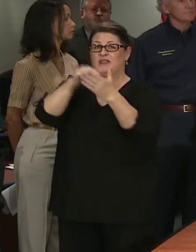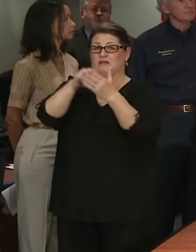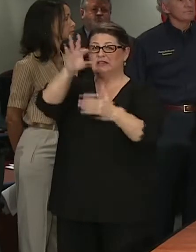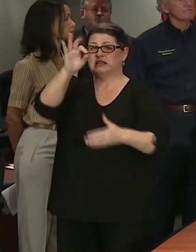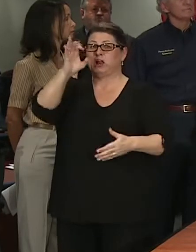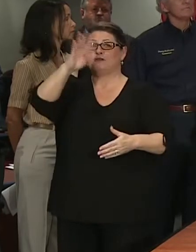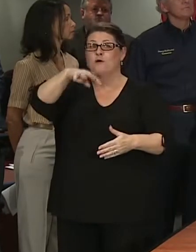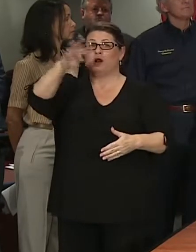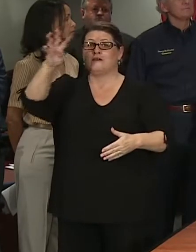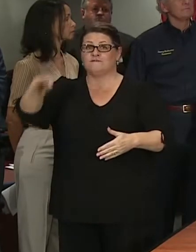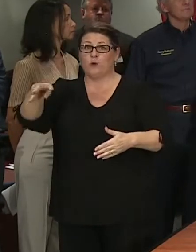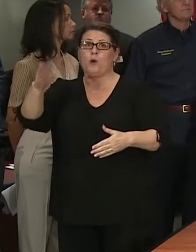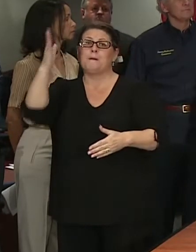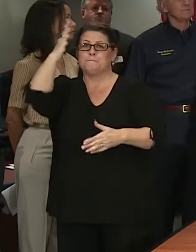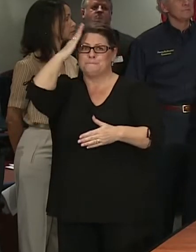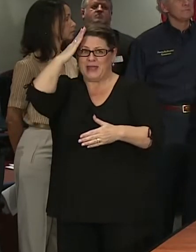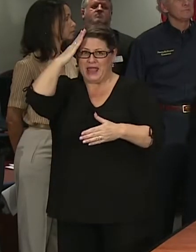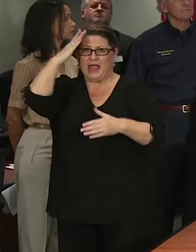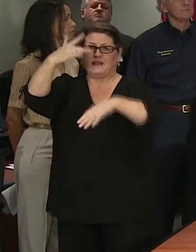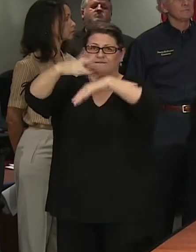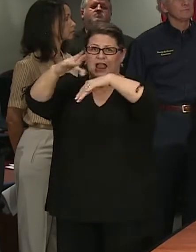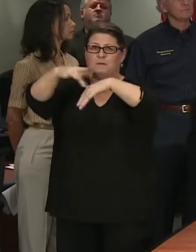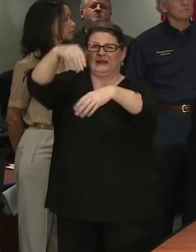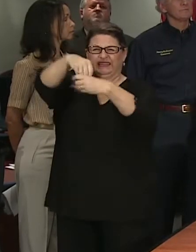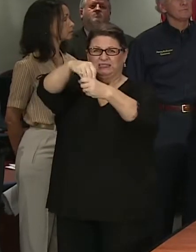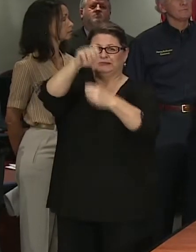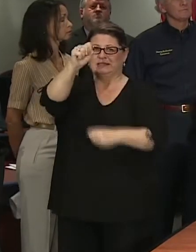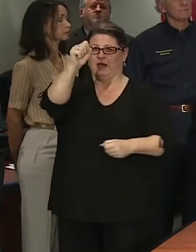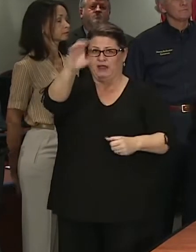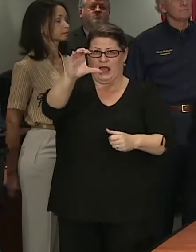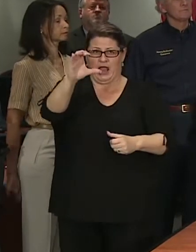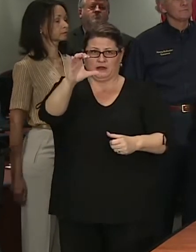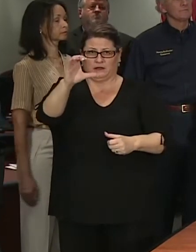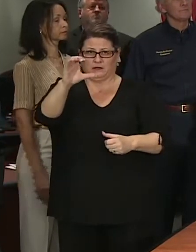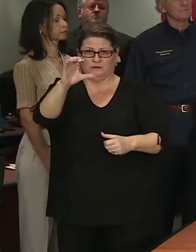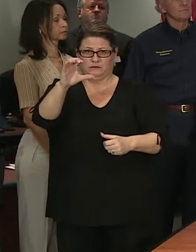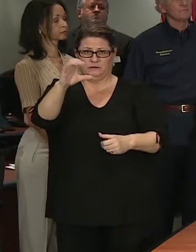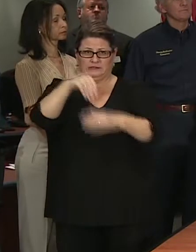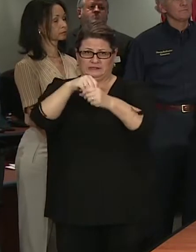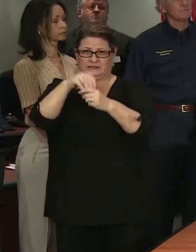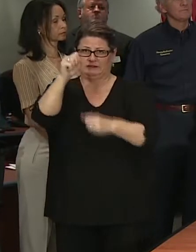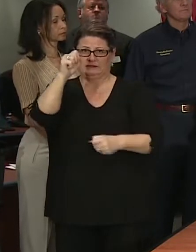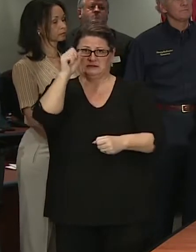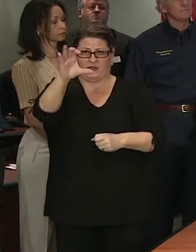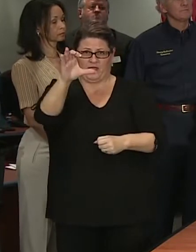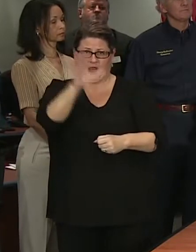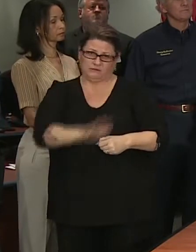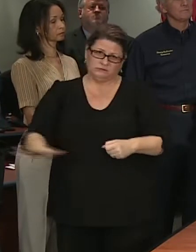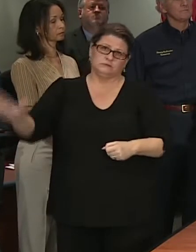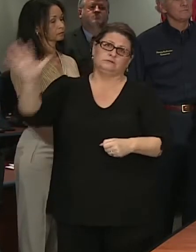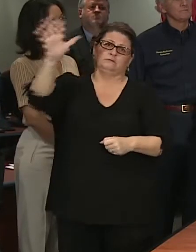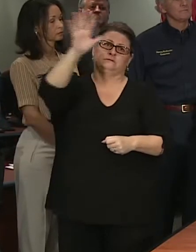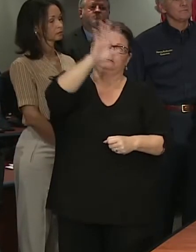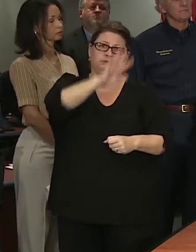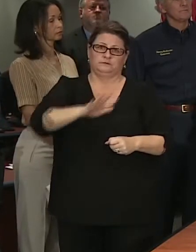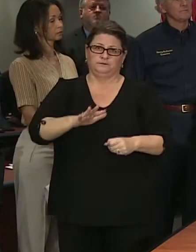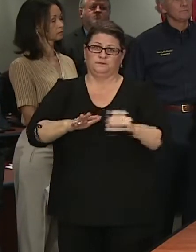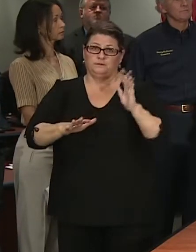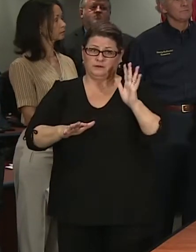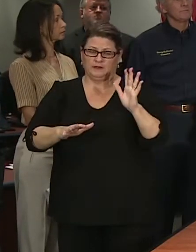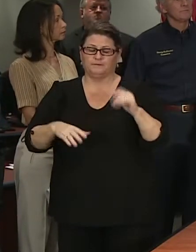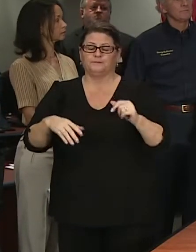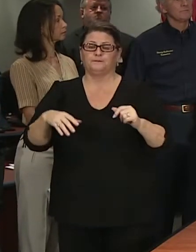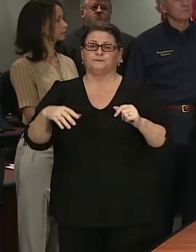5,944 hospital beds that are available here in South Carolina. What our plan will allow us to do is